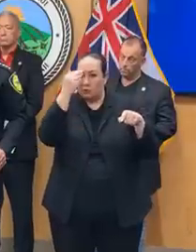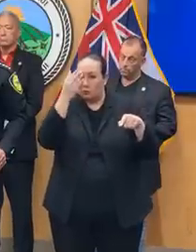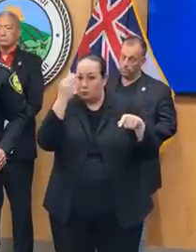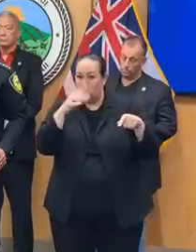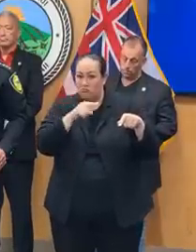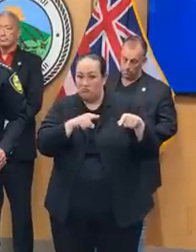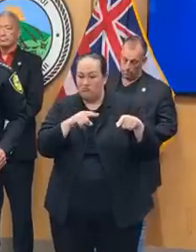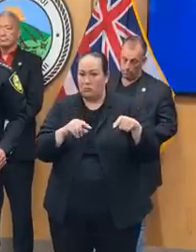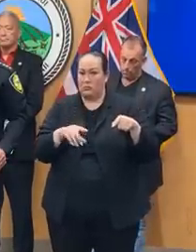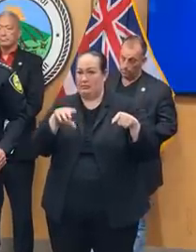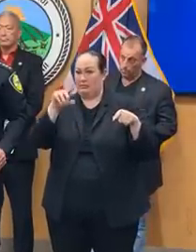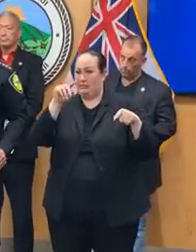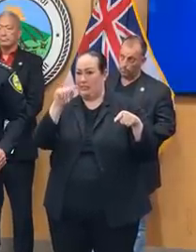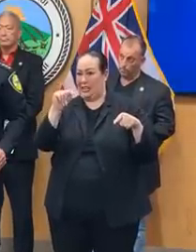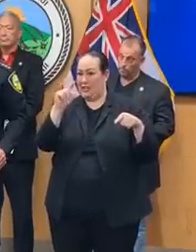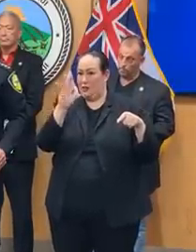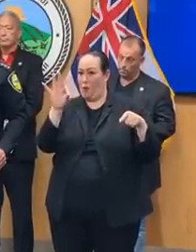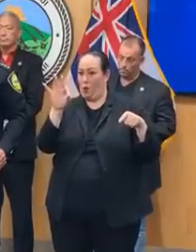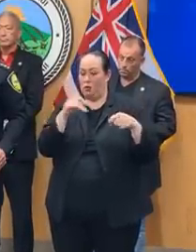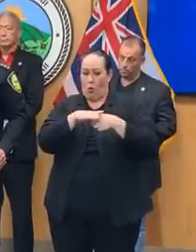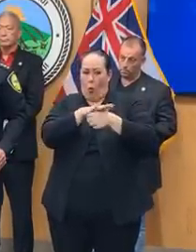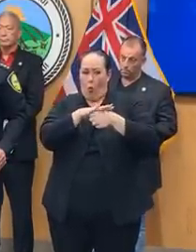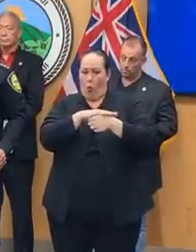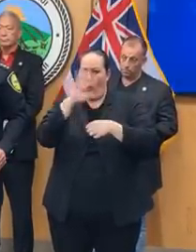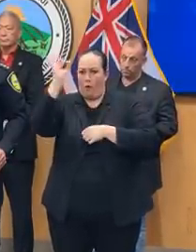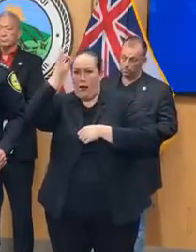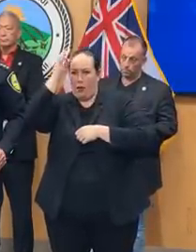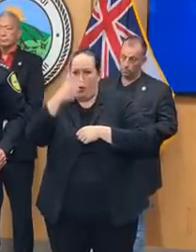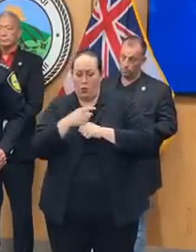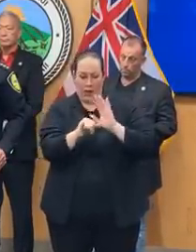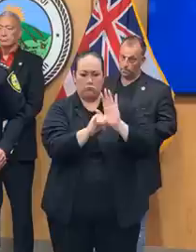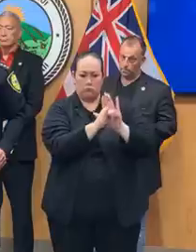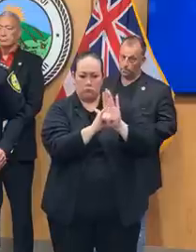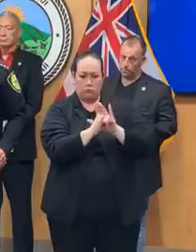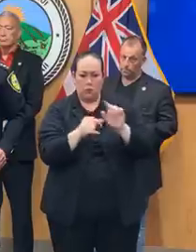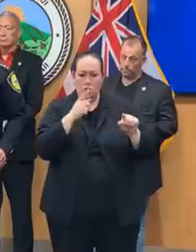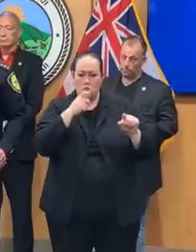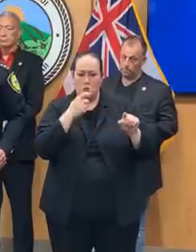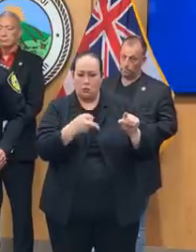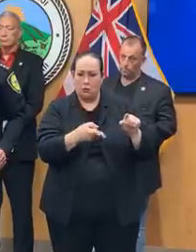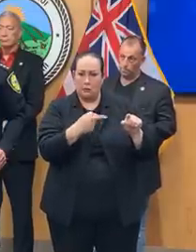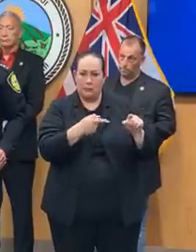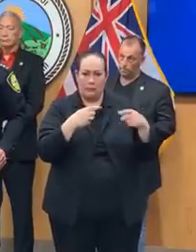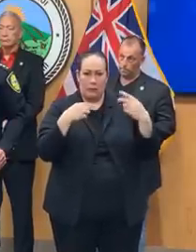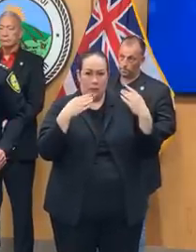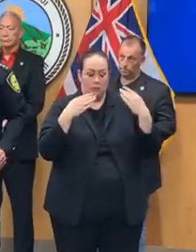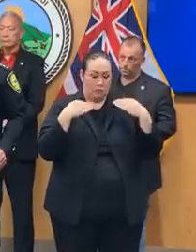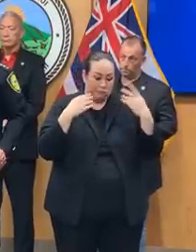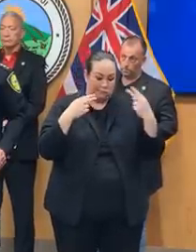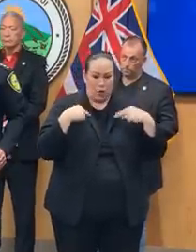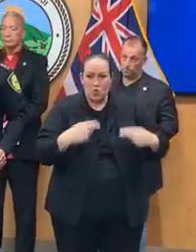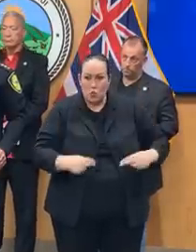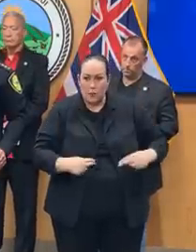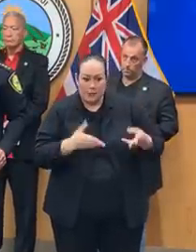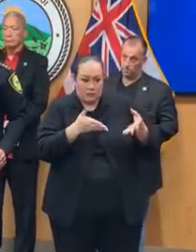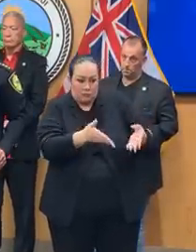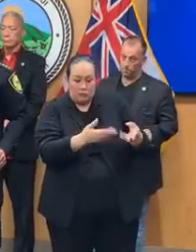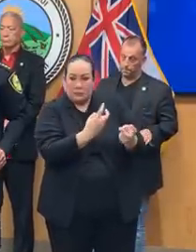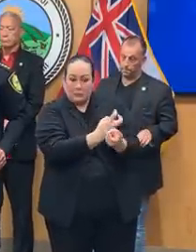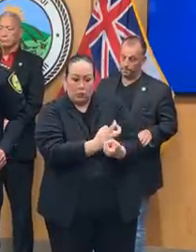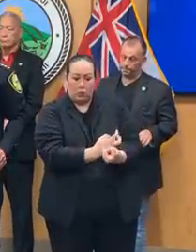federal agencies, so that we can do these identifications right and proper, that we can use investigative needs and